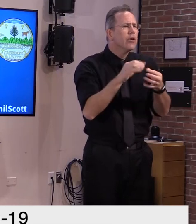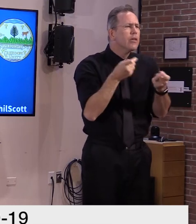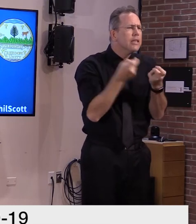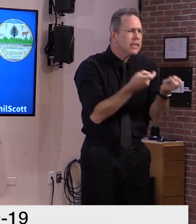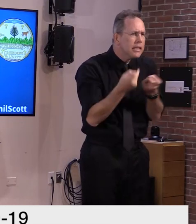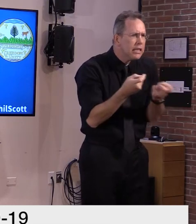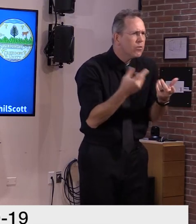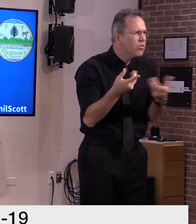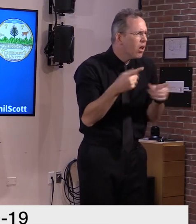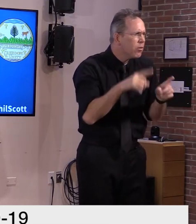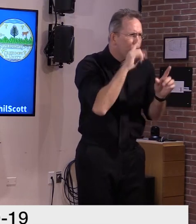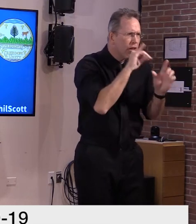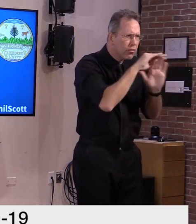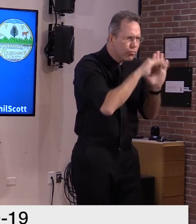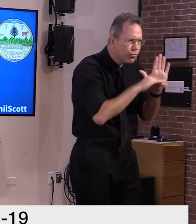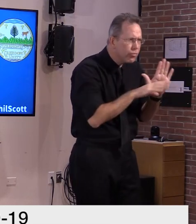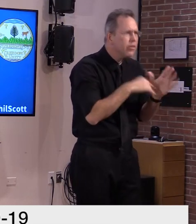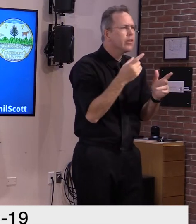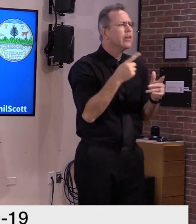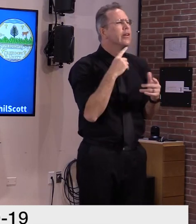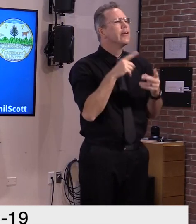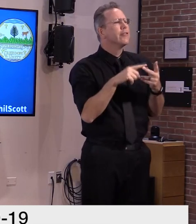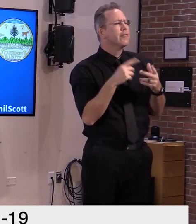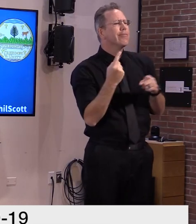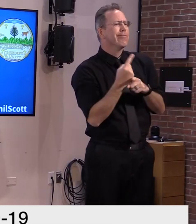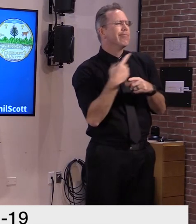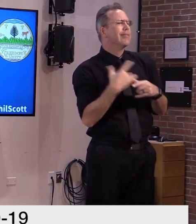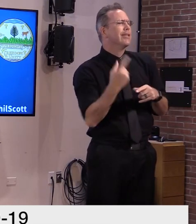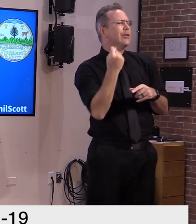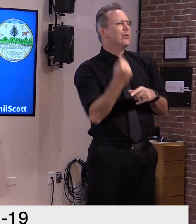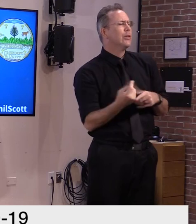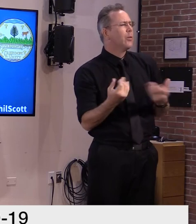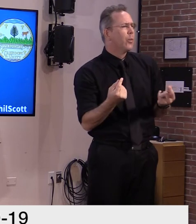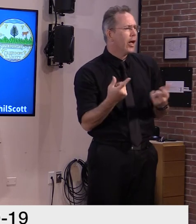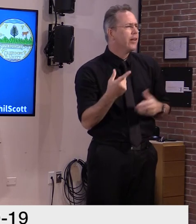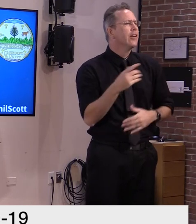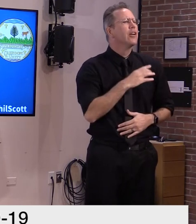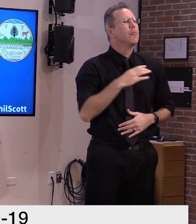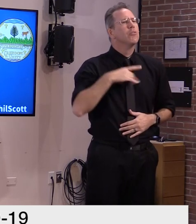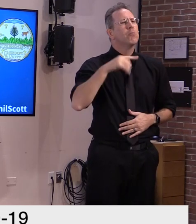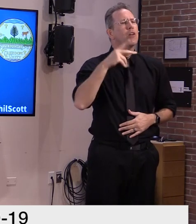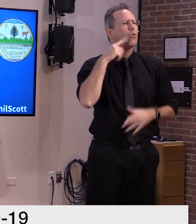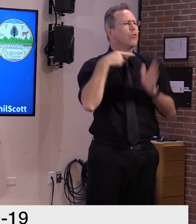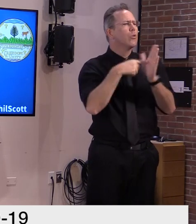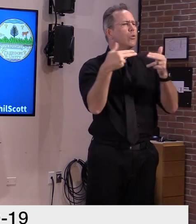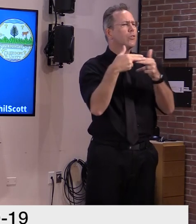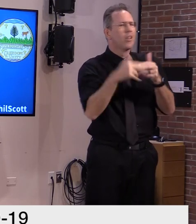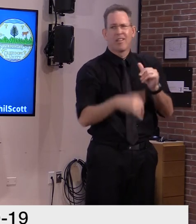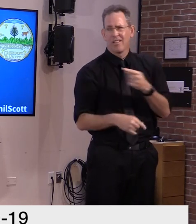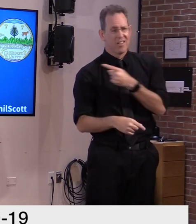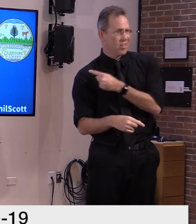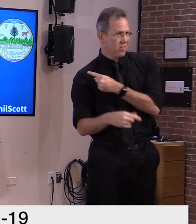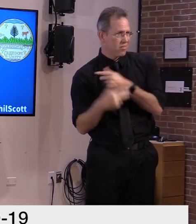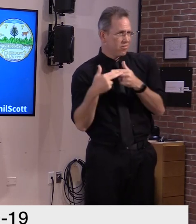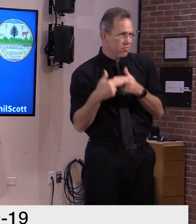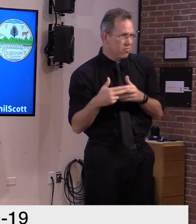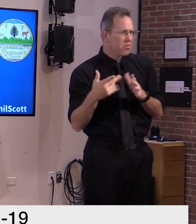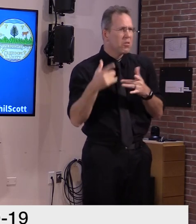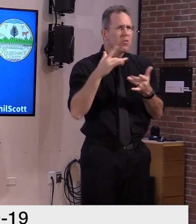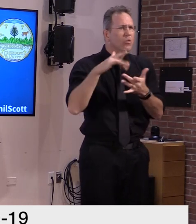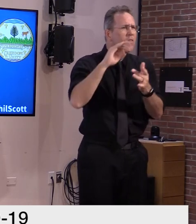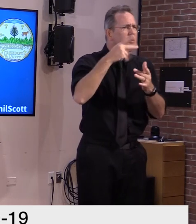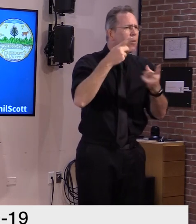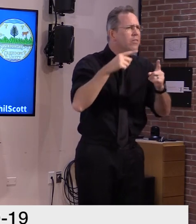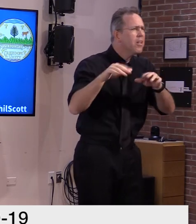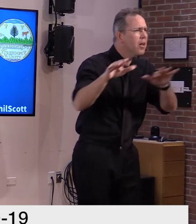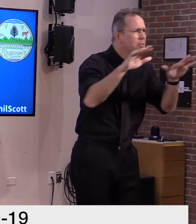it's Tuesday, Ted will be followed by Commissioner Pichak with his weekly update of modeled COVID trends and the travel map, and then the health update from